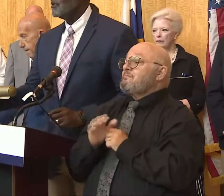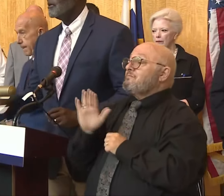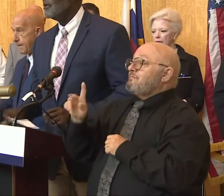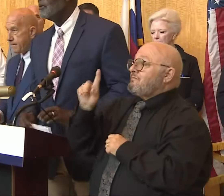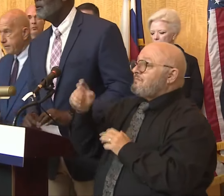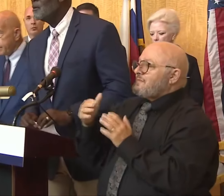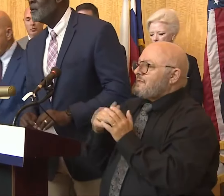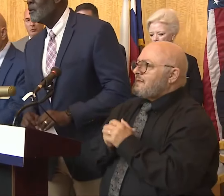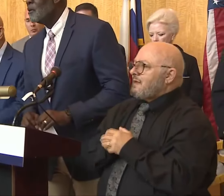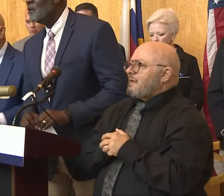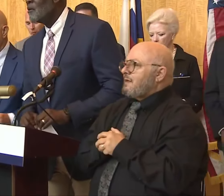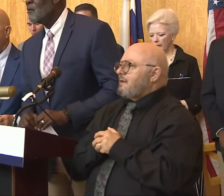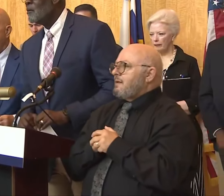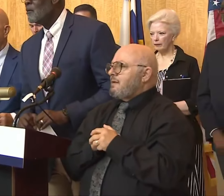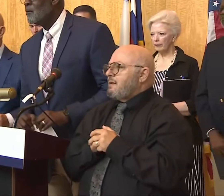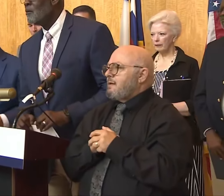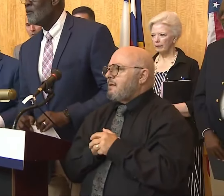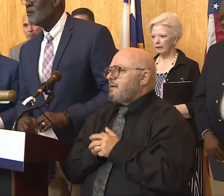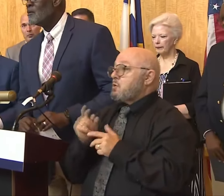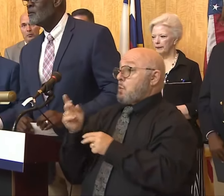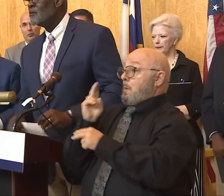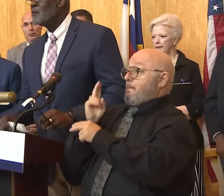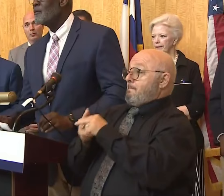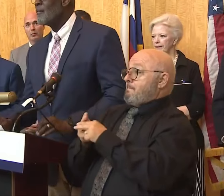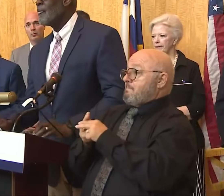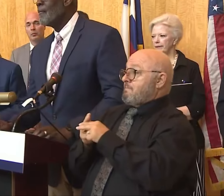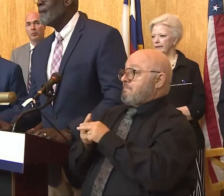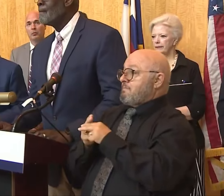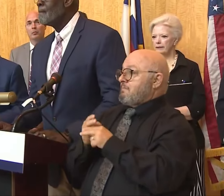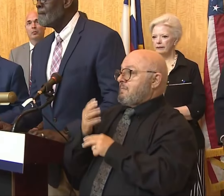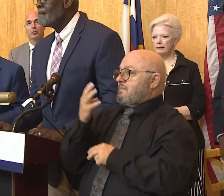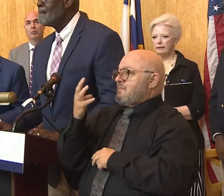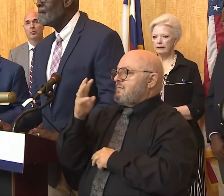again? Yes. So you mentioned that there were,